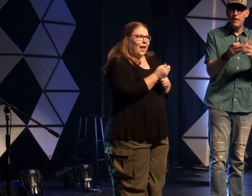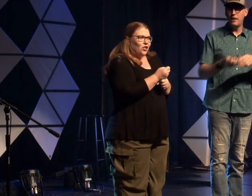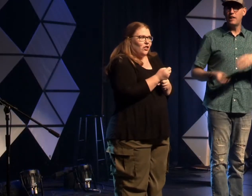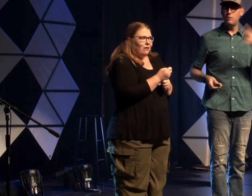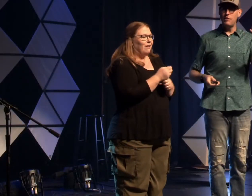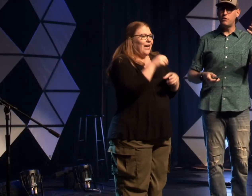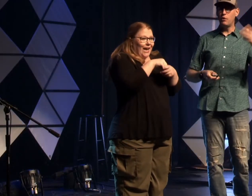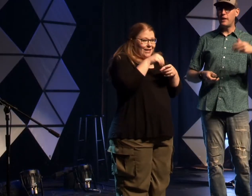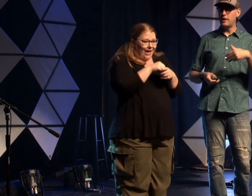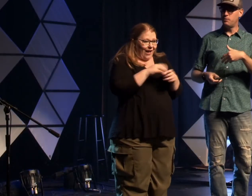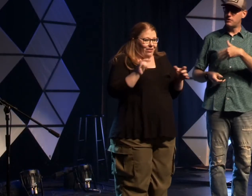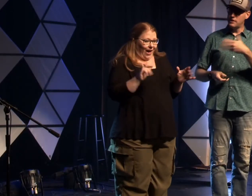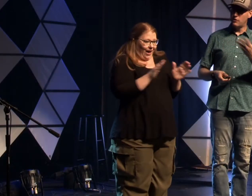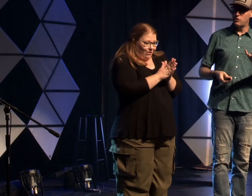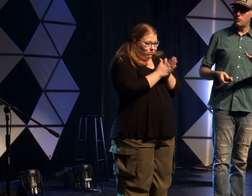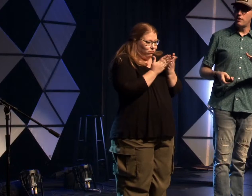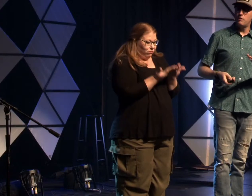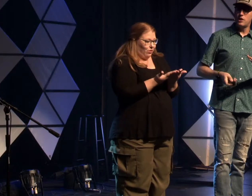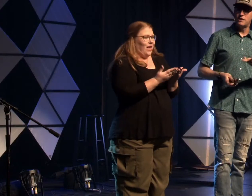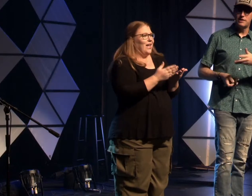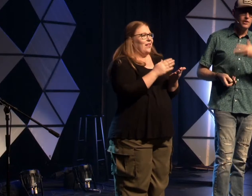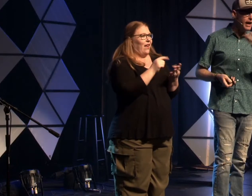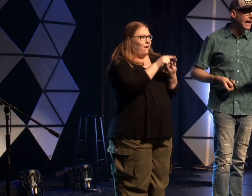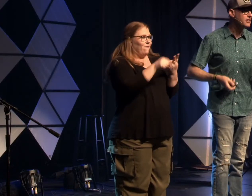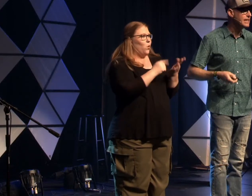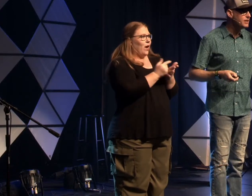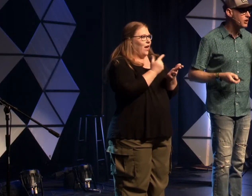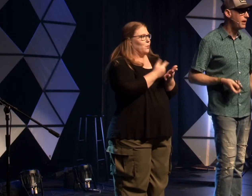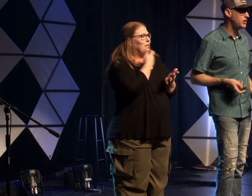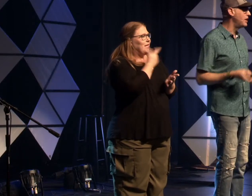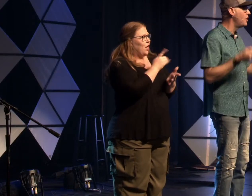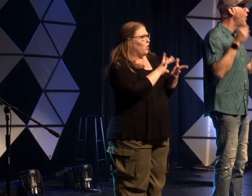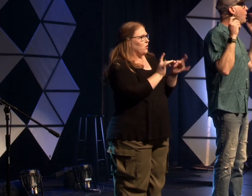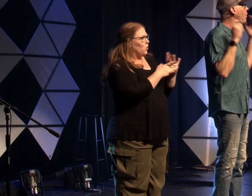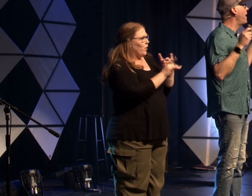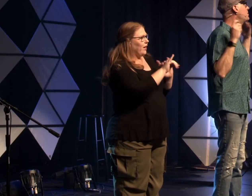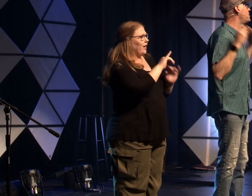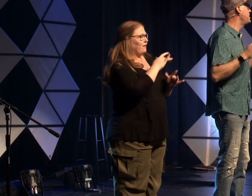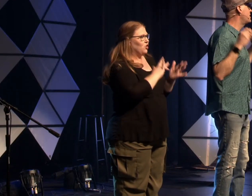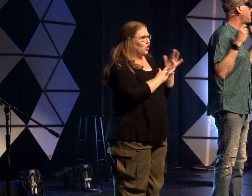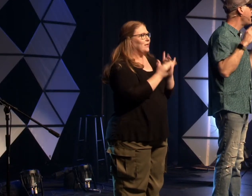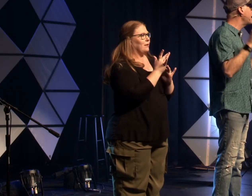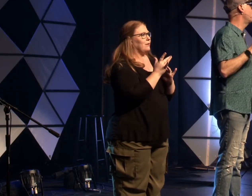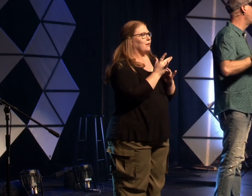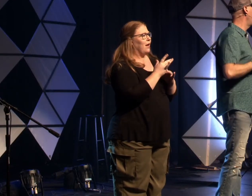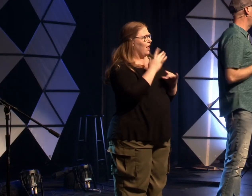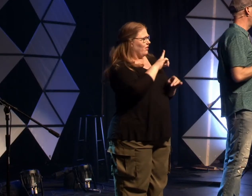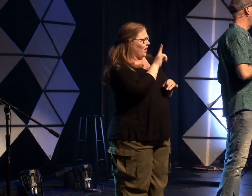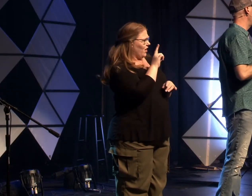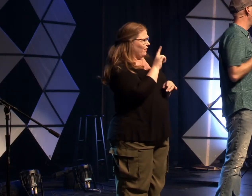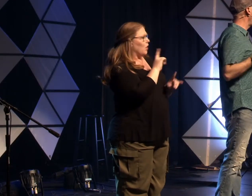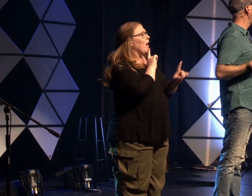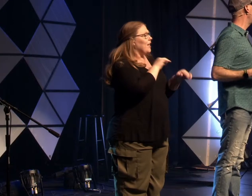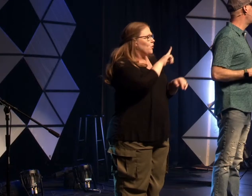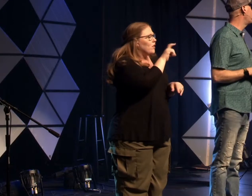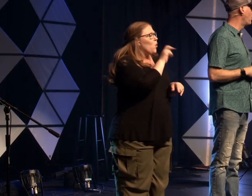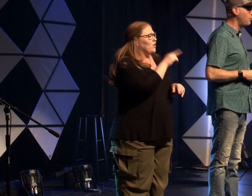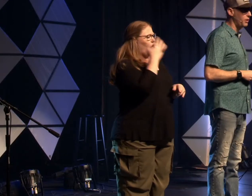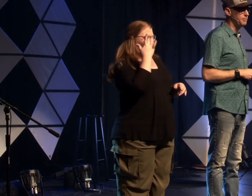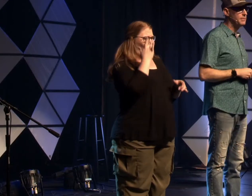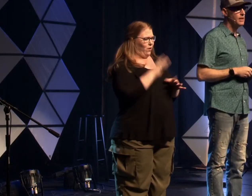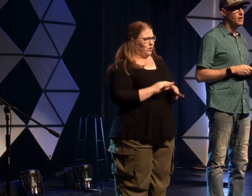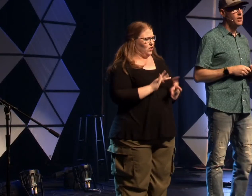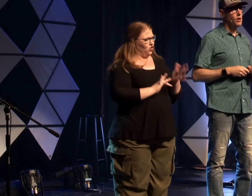right? And inside that collection, we have these four Gospels that tell the story of Jesus, and they're asking the question, Why was Jesus, they're answering the question, why was Jesus